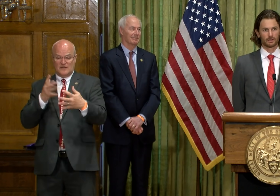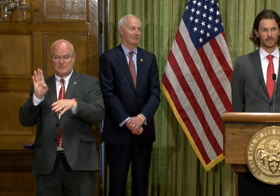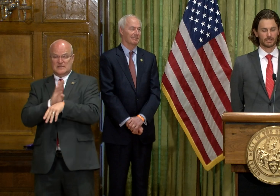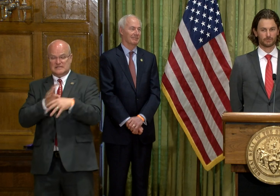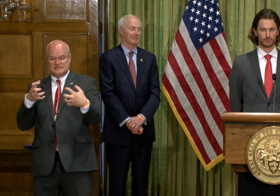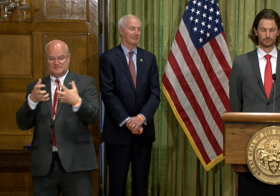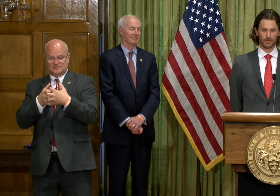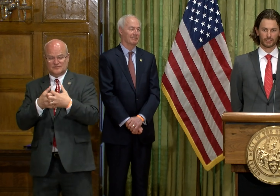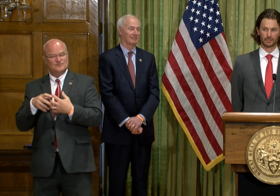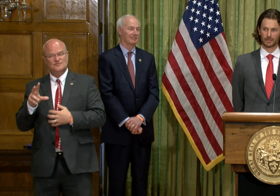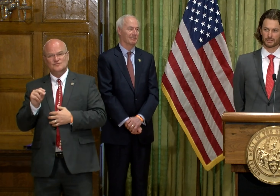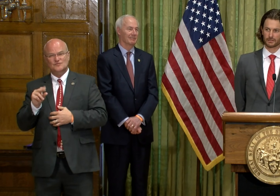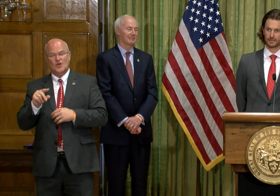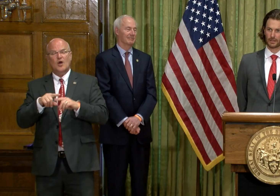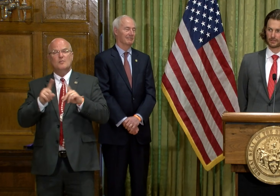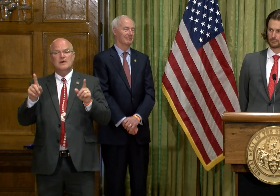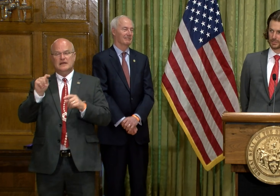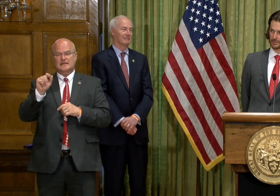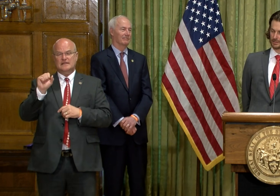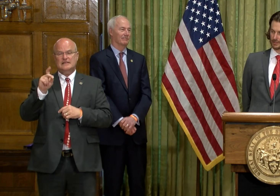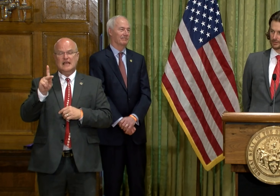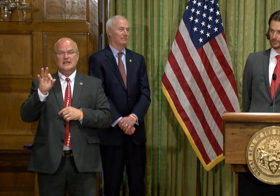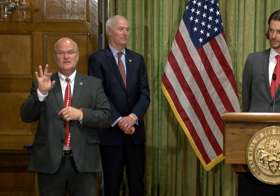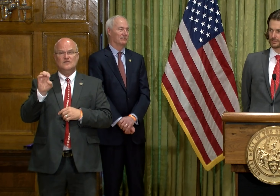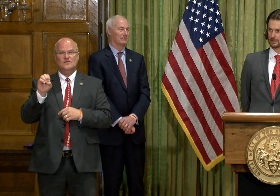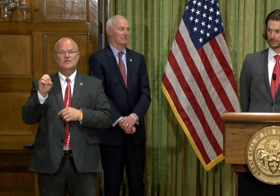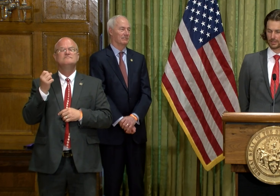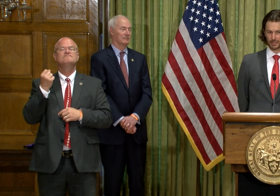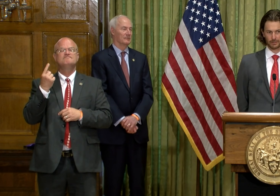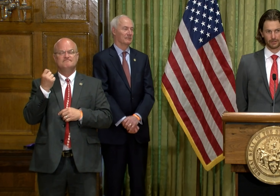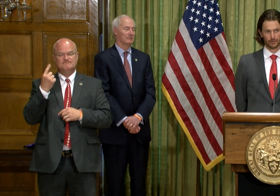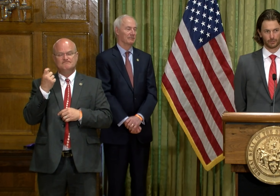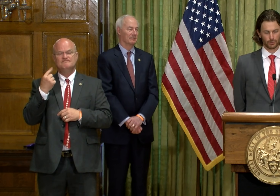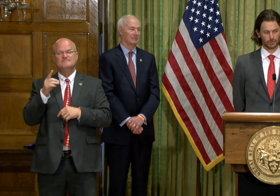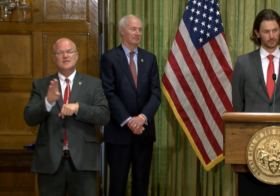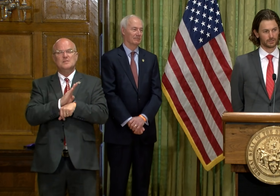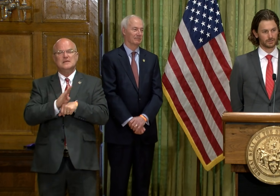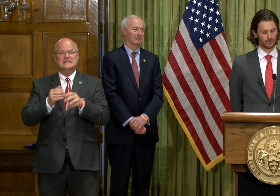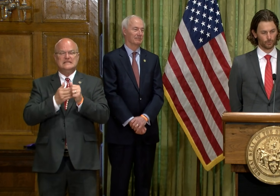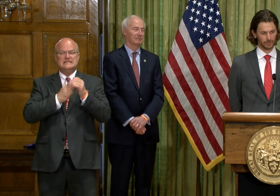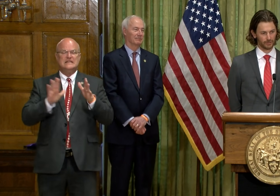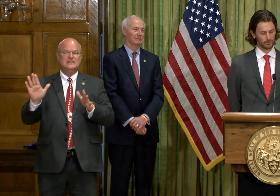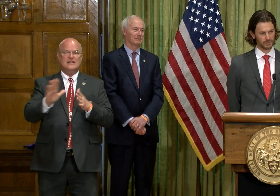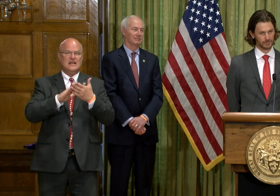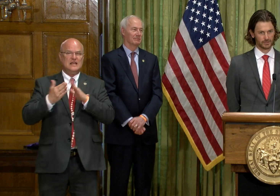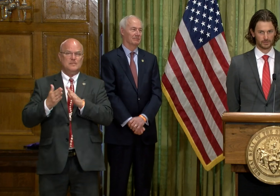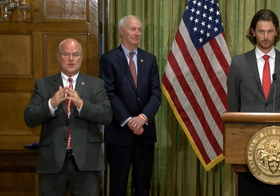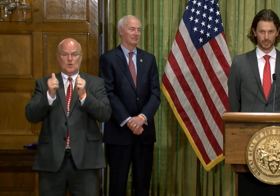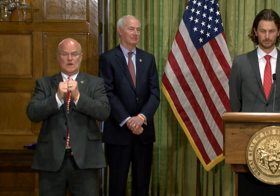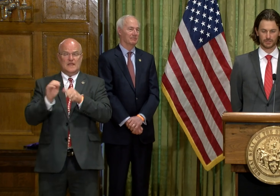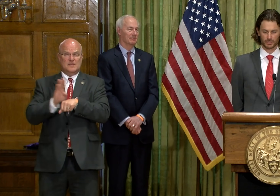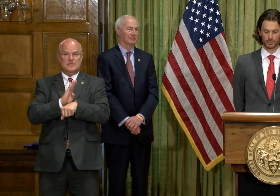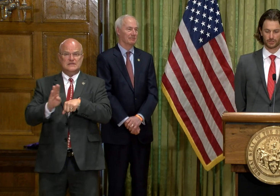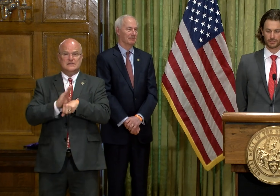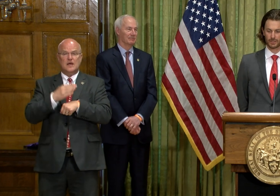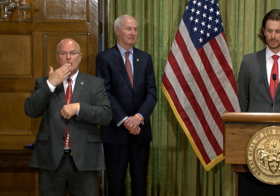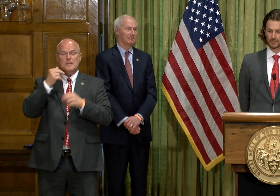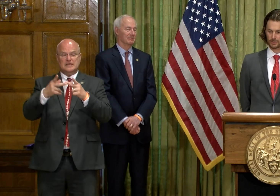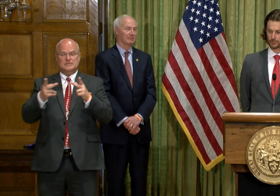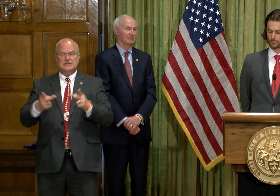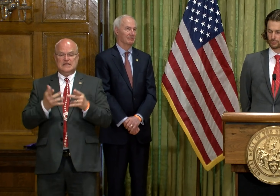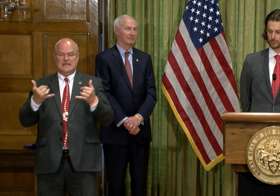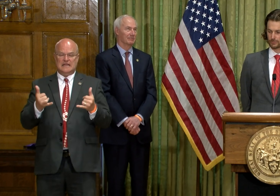guidelines. The task force recognizes that the business leaders in their communities with their businesses are best